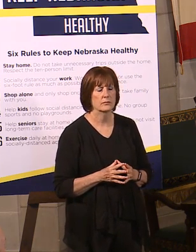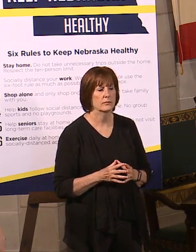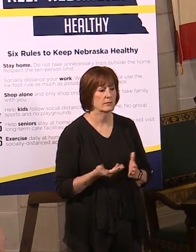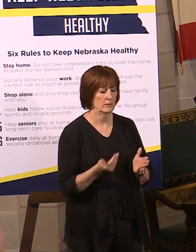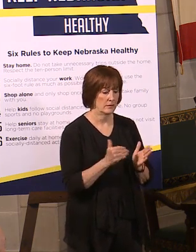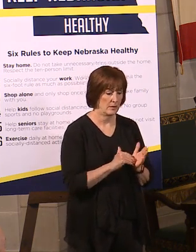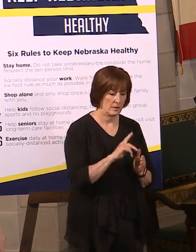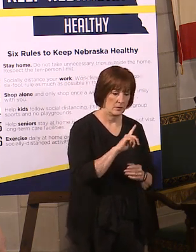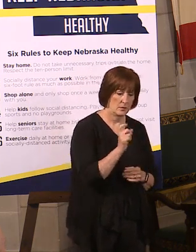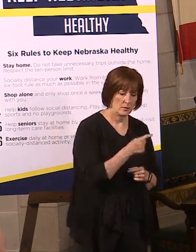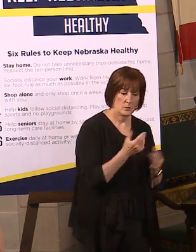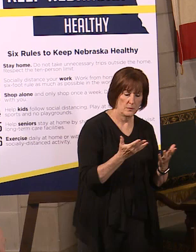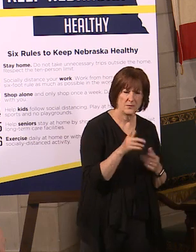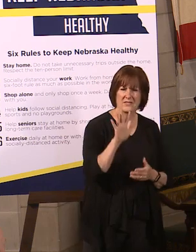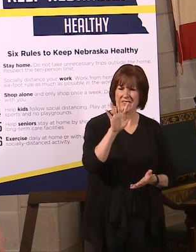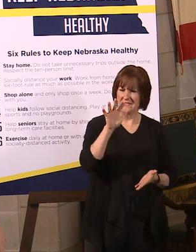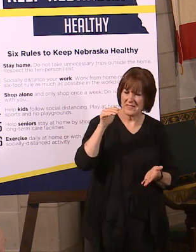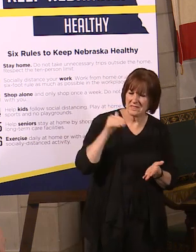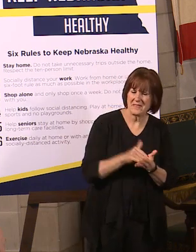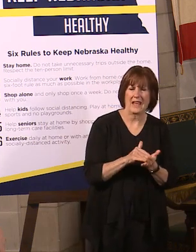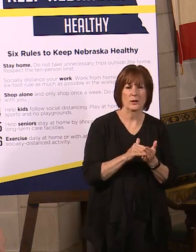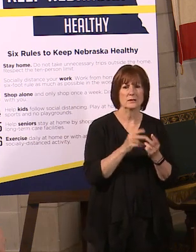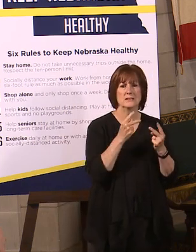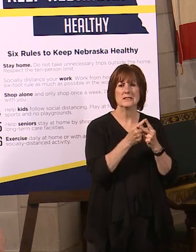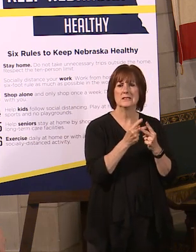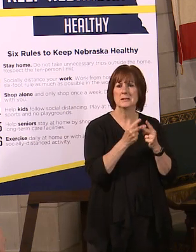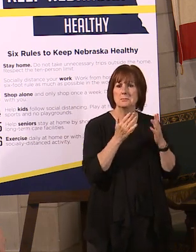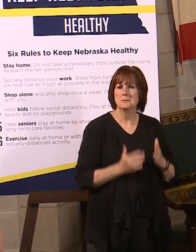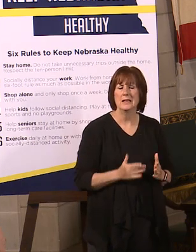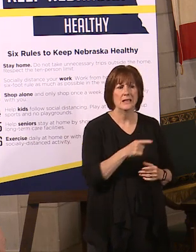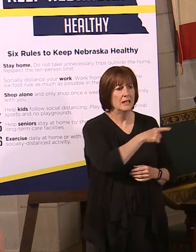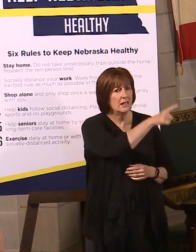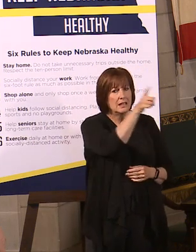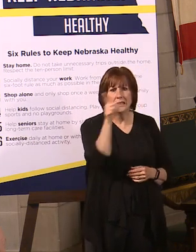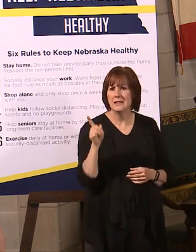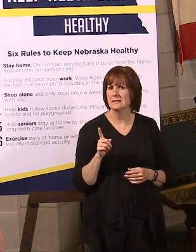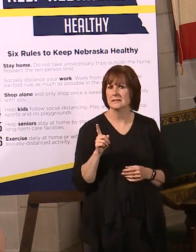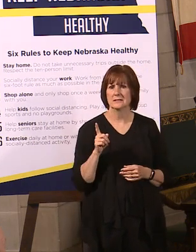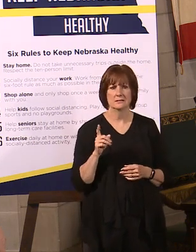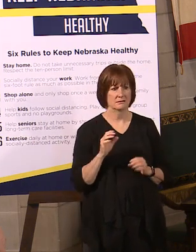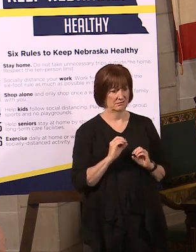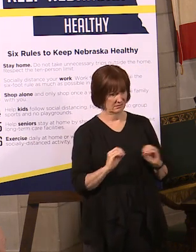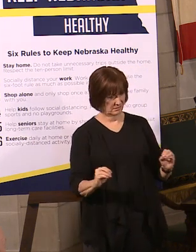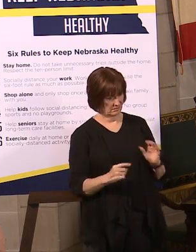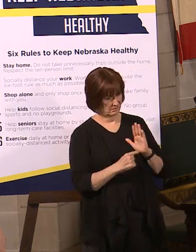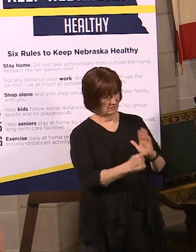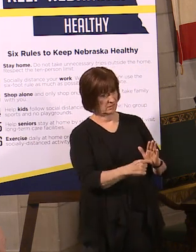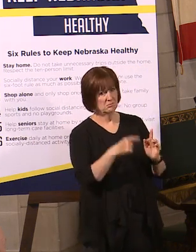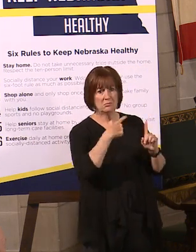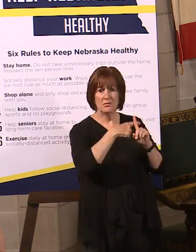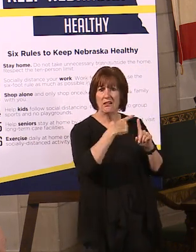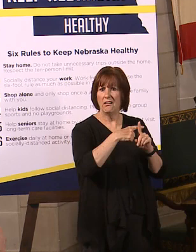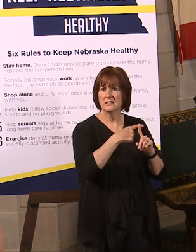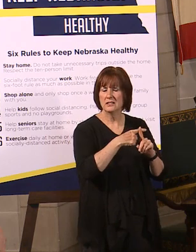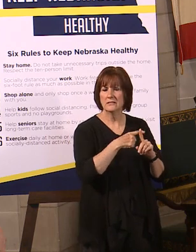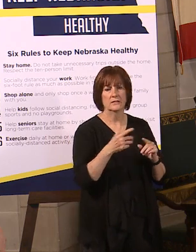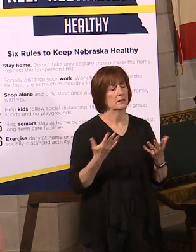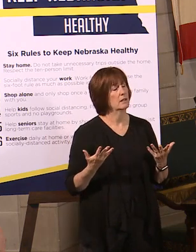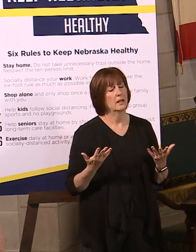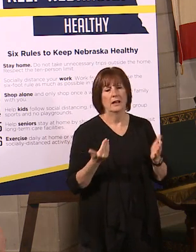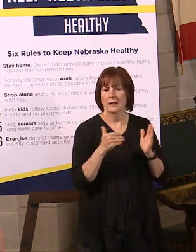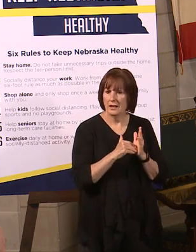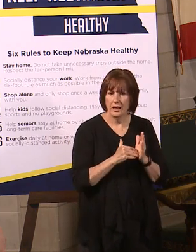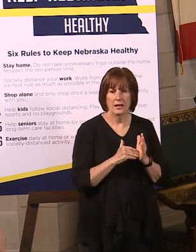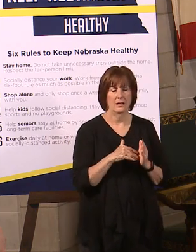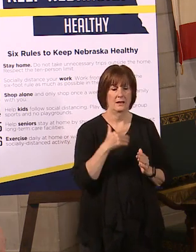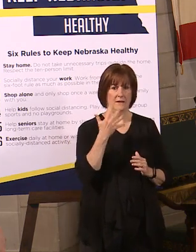So again, the question was, hey, you've got 5,000 inmates and none of them been, showing symptoms or positive. Again, they're getting treated, again, we've only